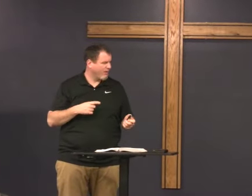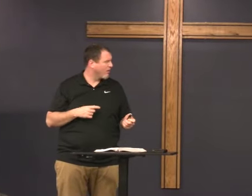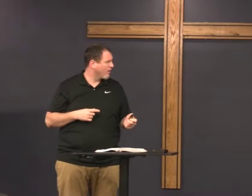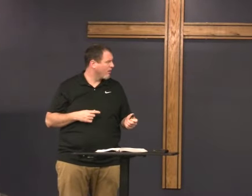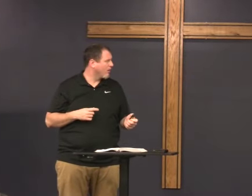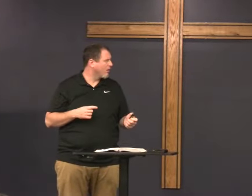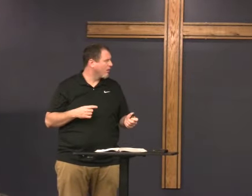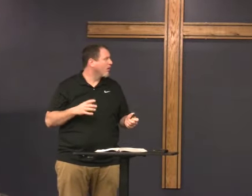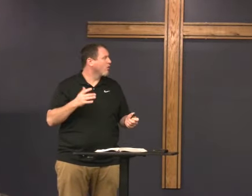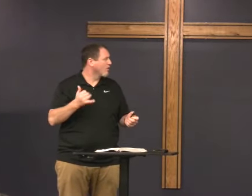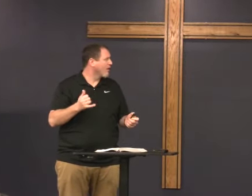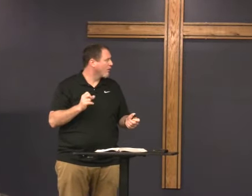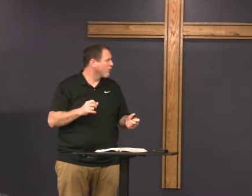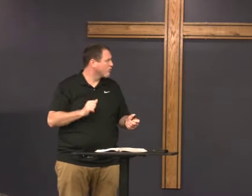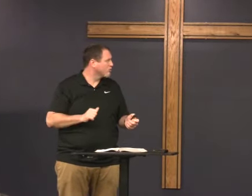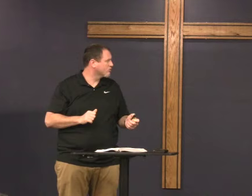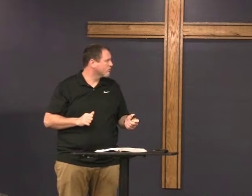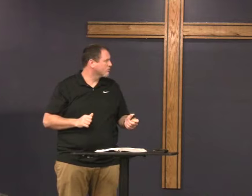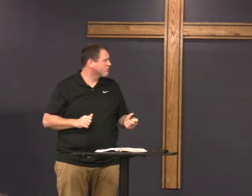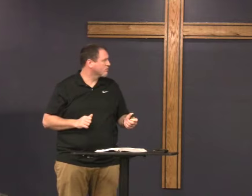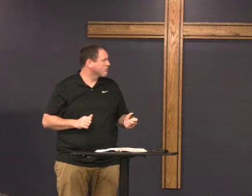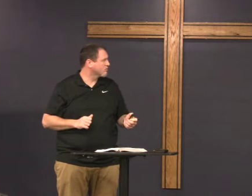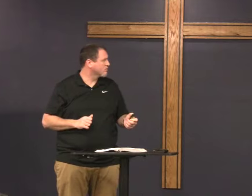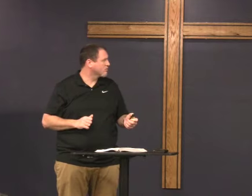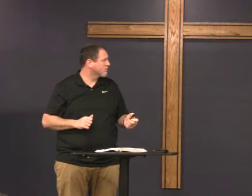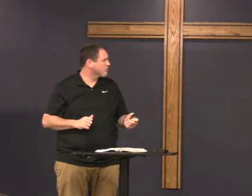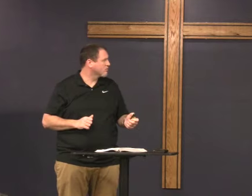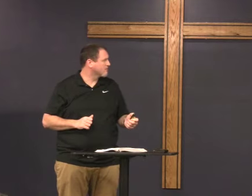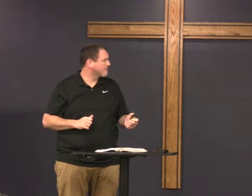back. Why can't I go back? Oh, there, now it works. Okay.